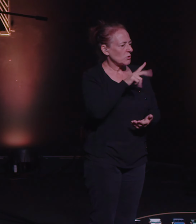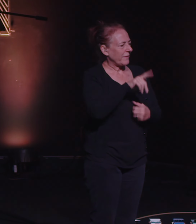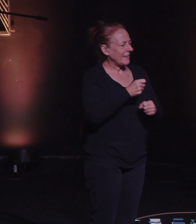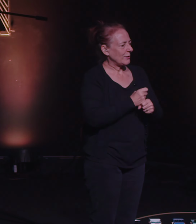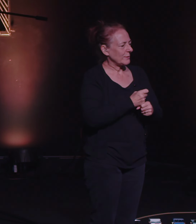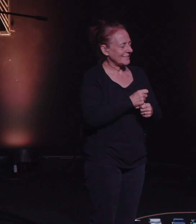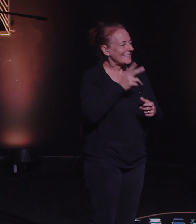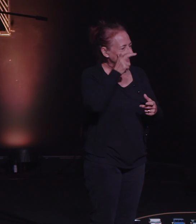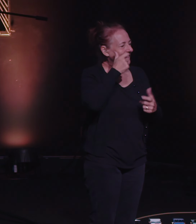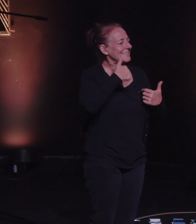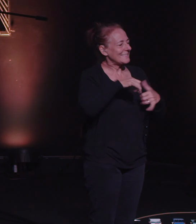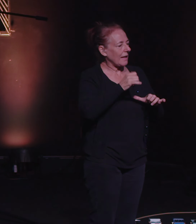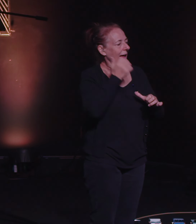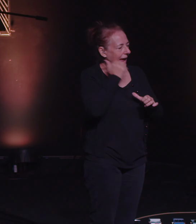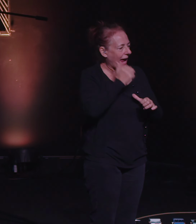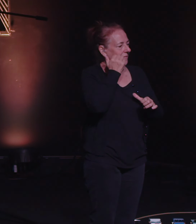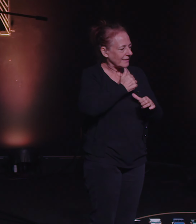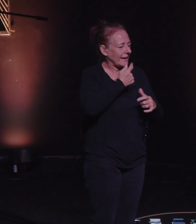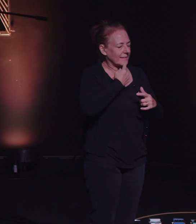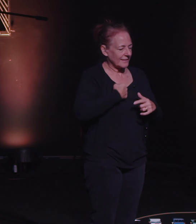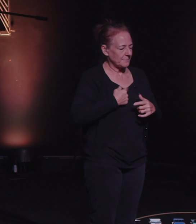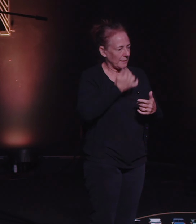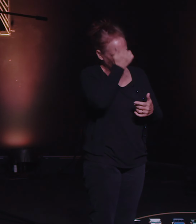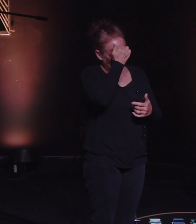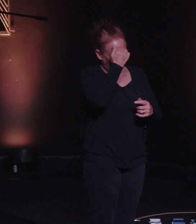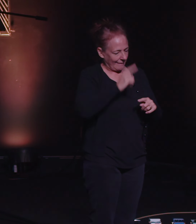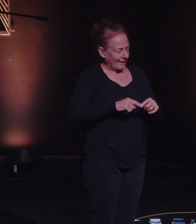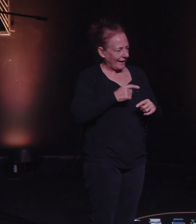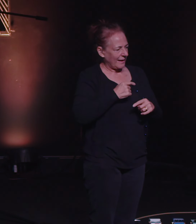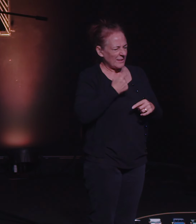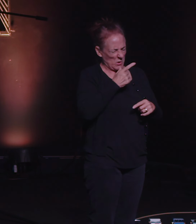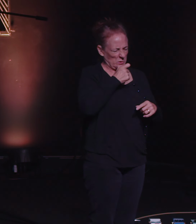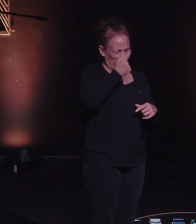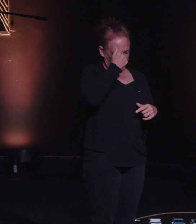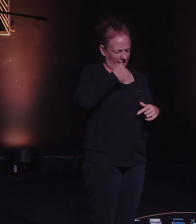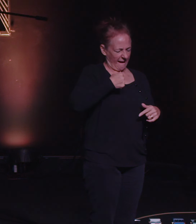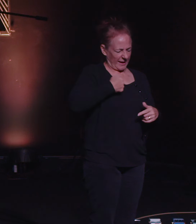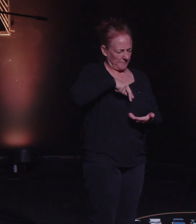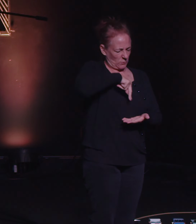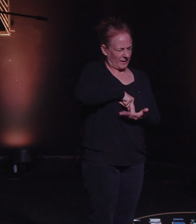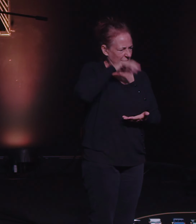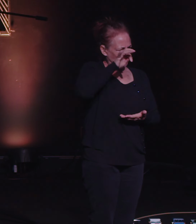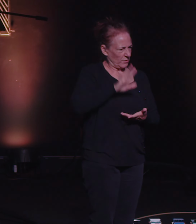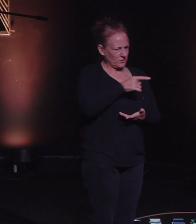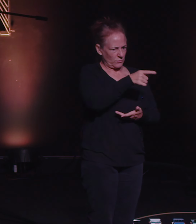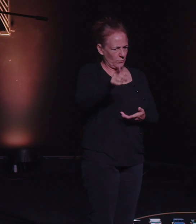still, every single time, who do you think you are to get up there?